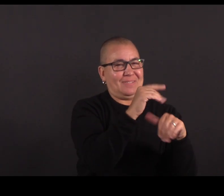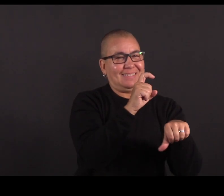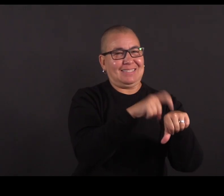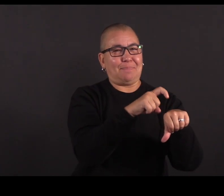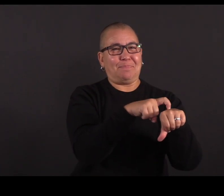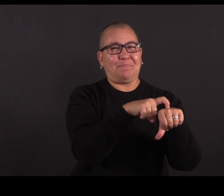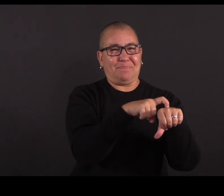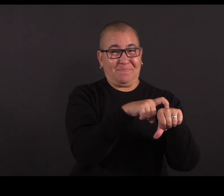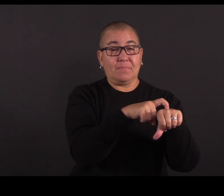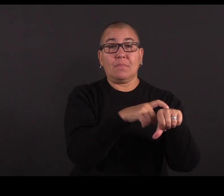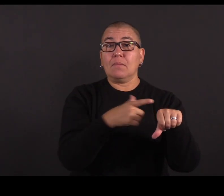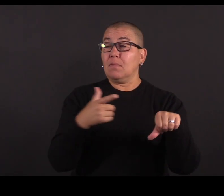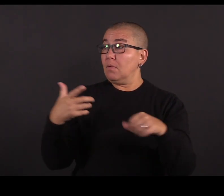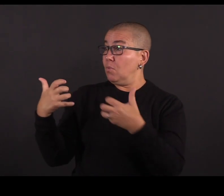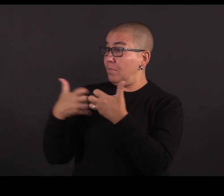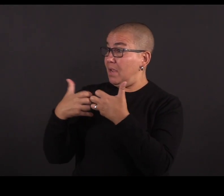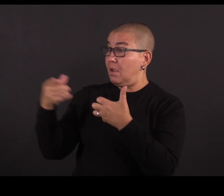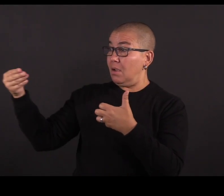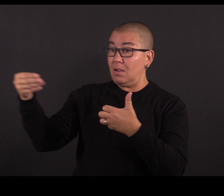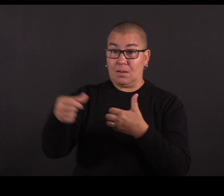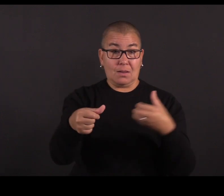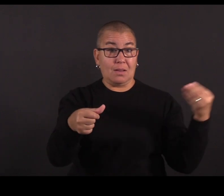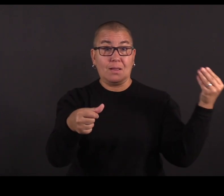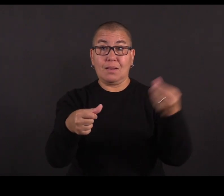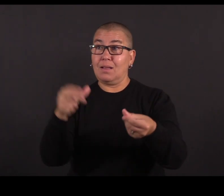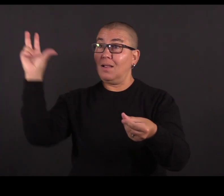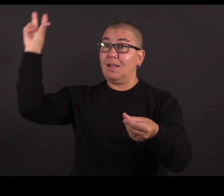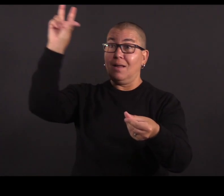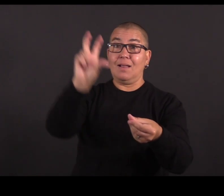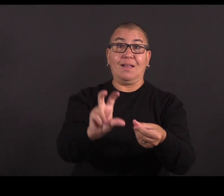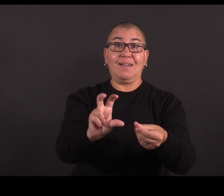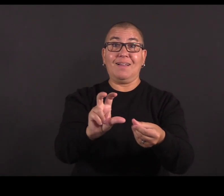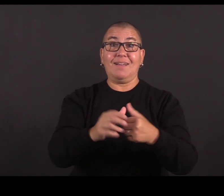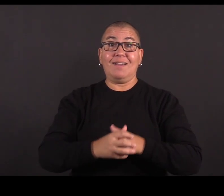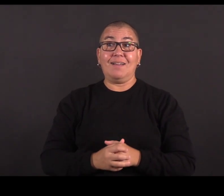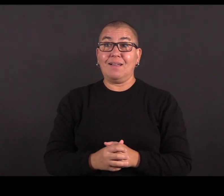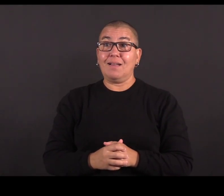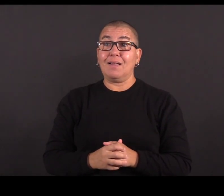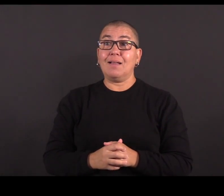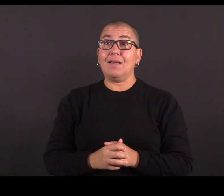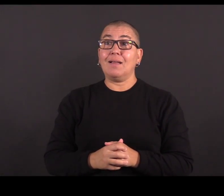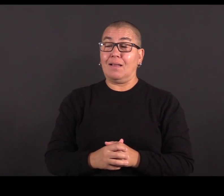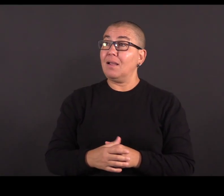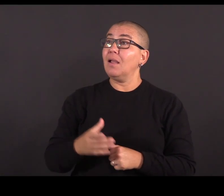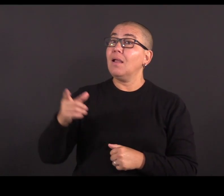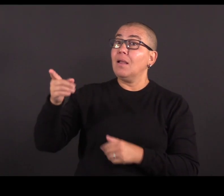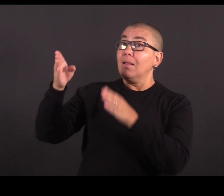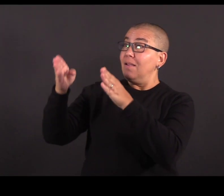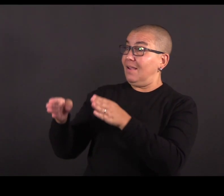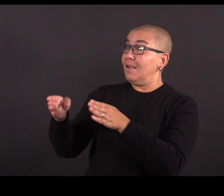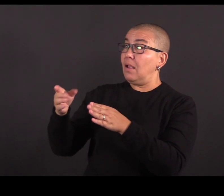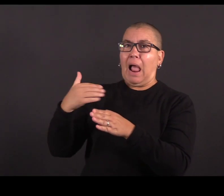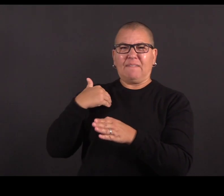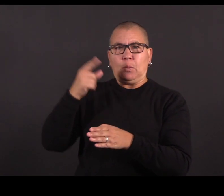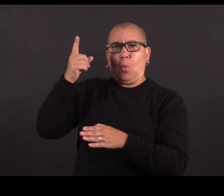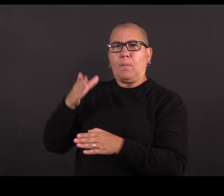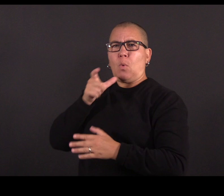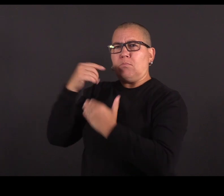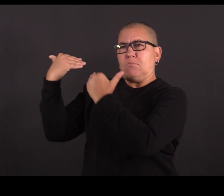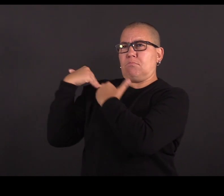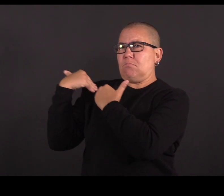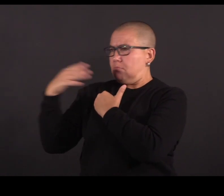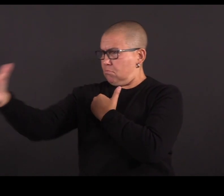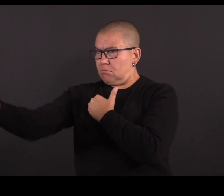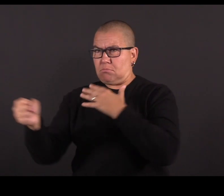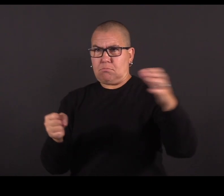increase affordability. Also, having a provider help link roommates with shared experience can provide a support system during the transition